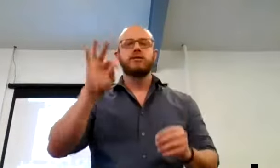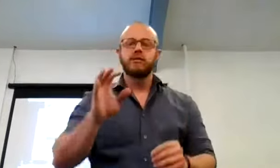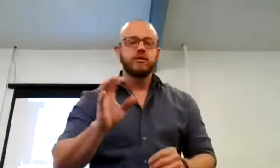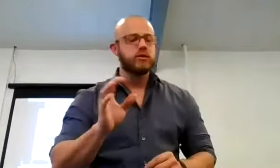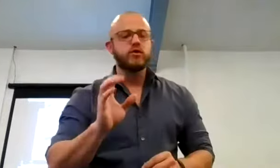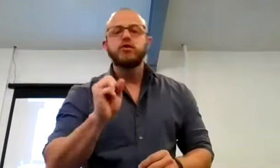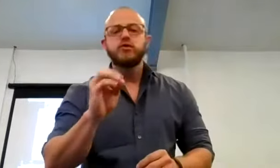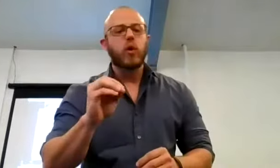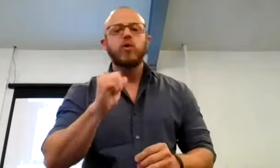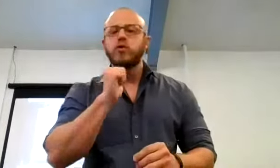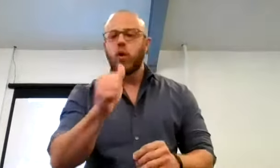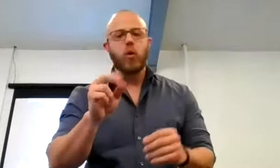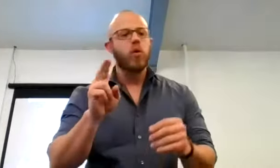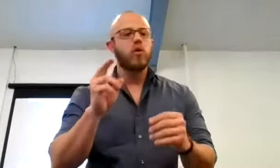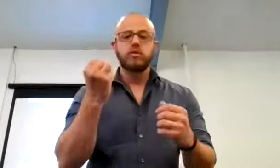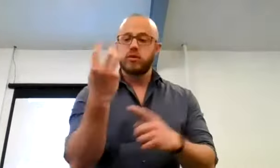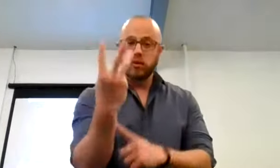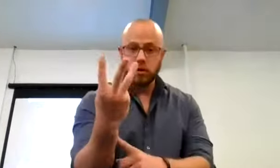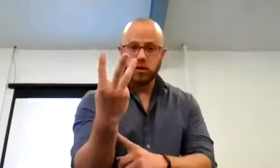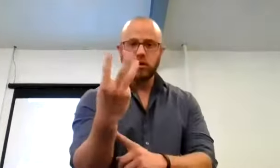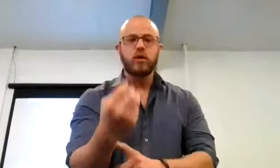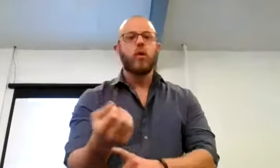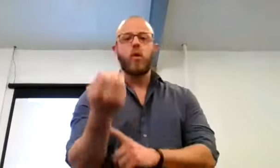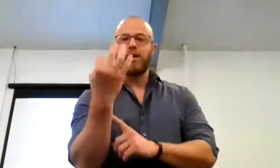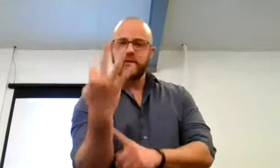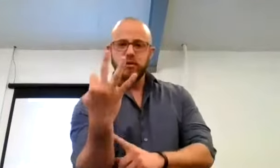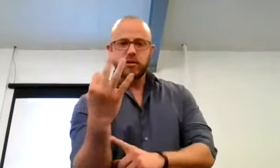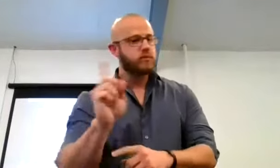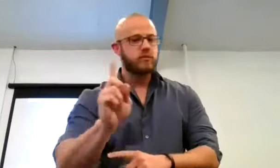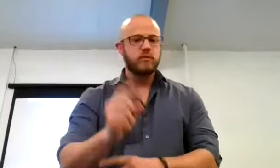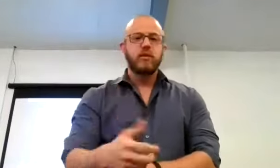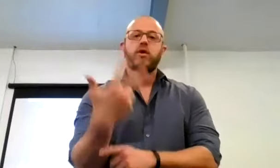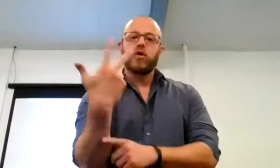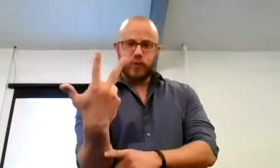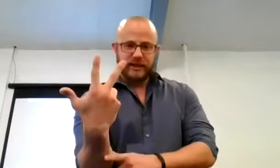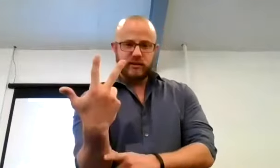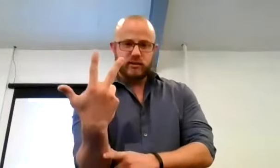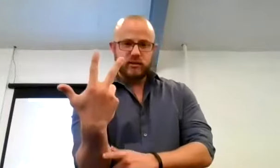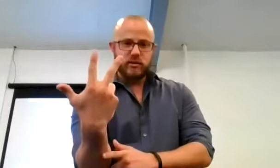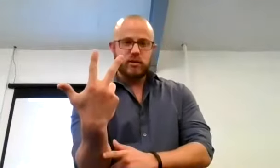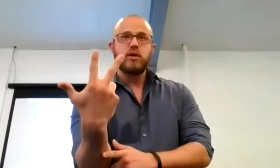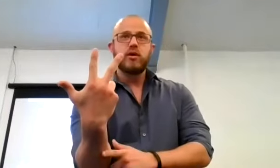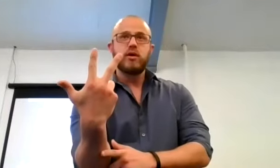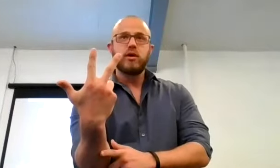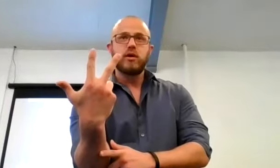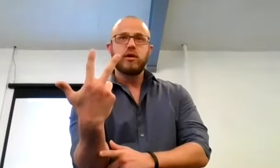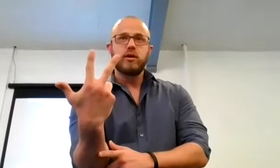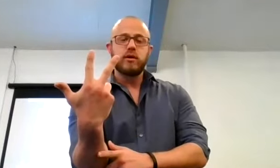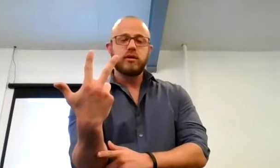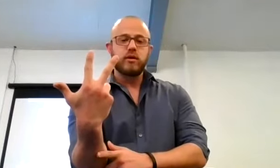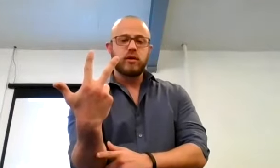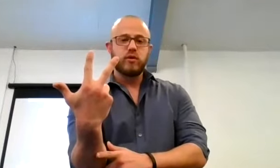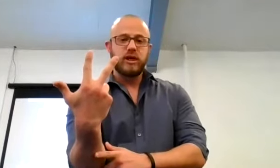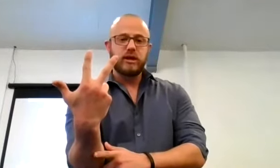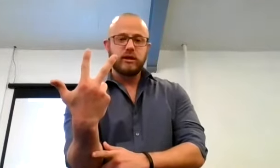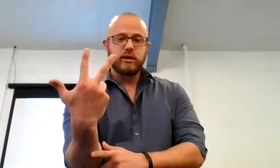it's the number 9. So if you do it this way with the 3 fingers in the air. But this right here, as I'm showing you, this is the number 3.